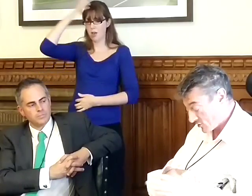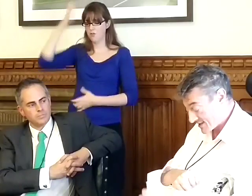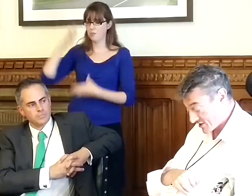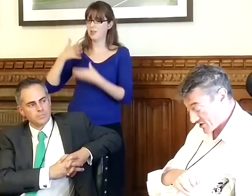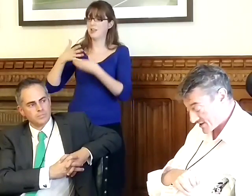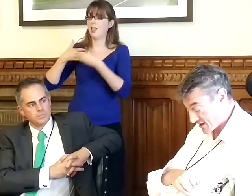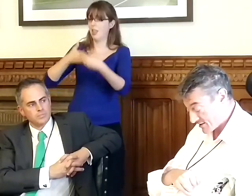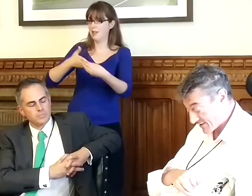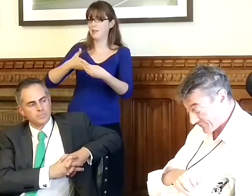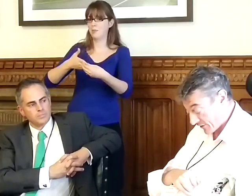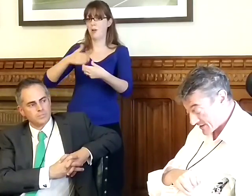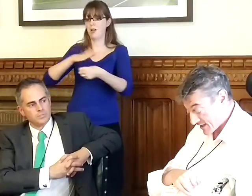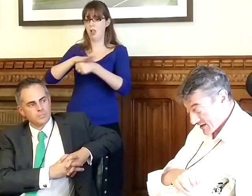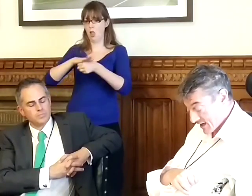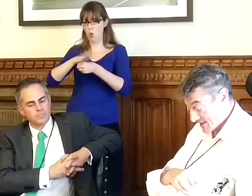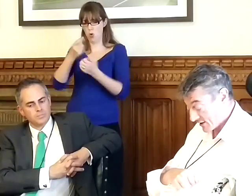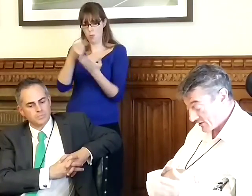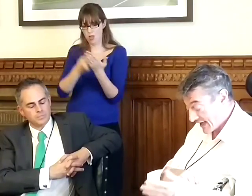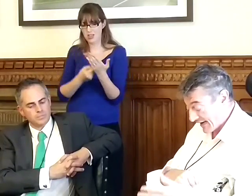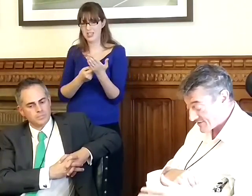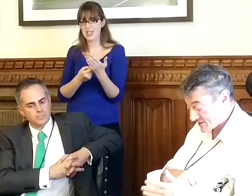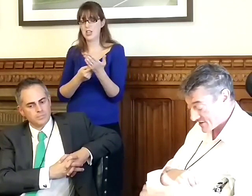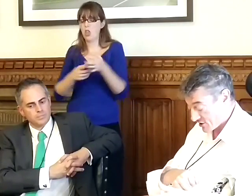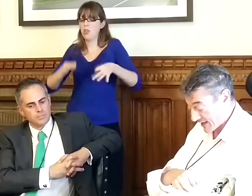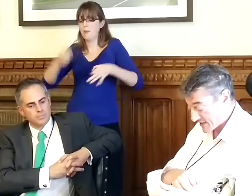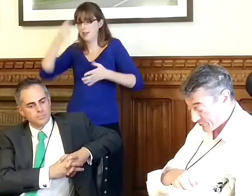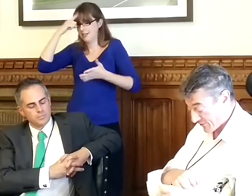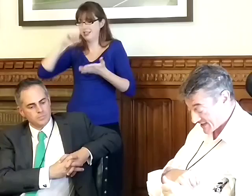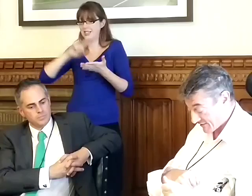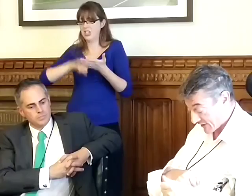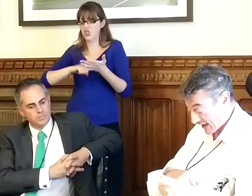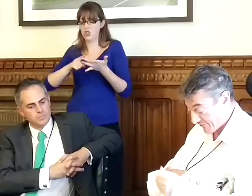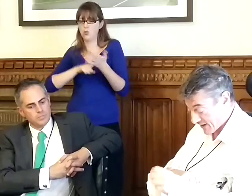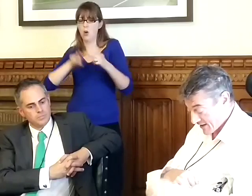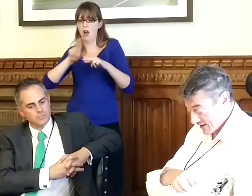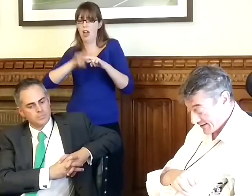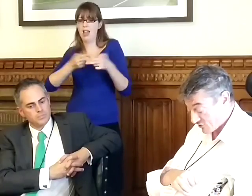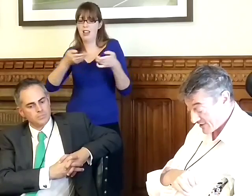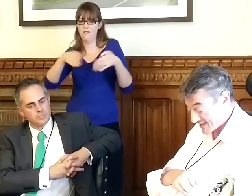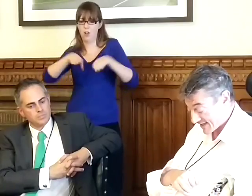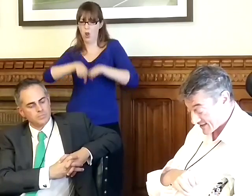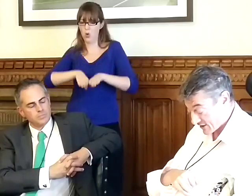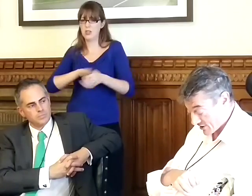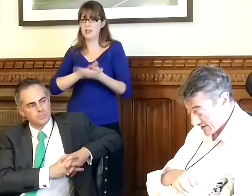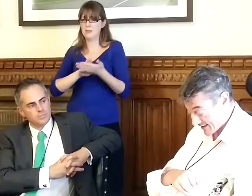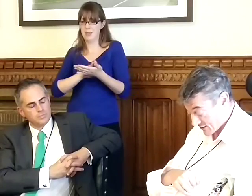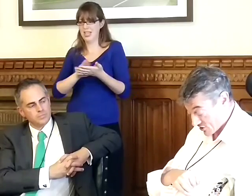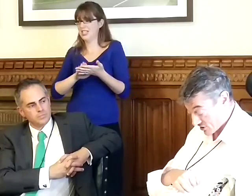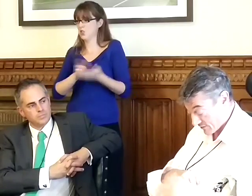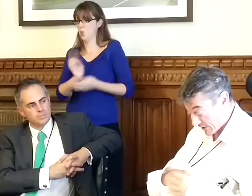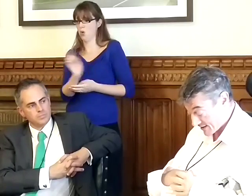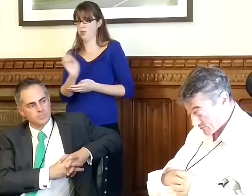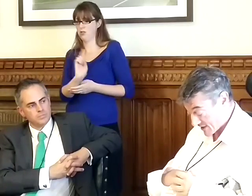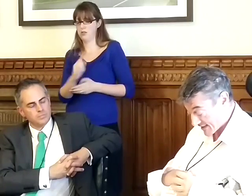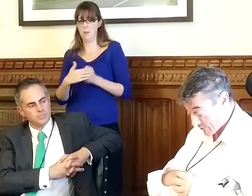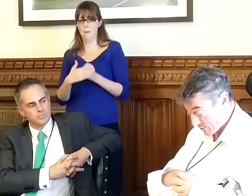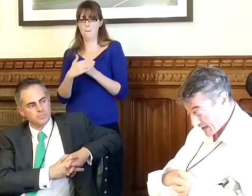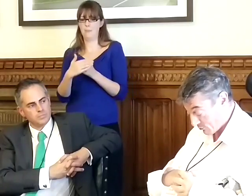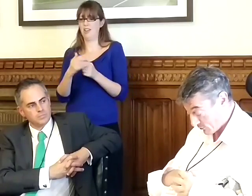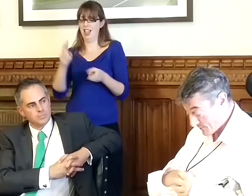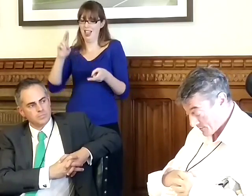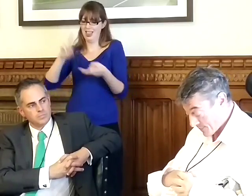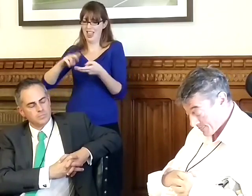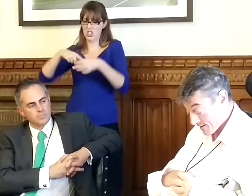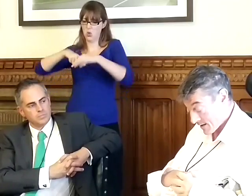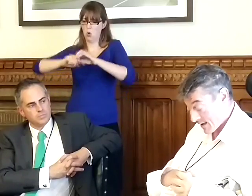The political decision to close the fund has only led to greater poverty of life and increased exclusion by some